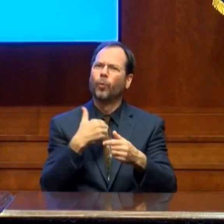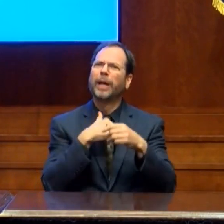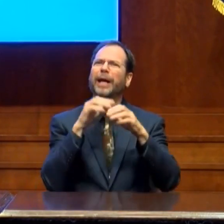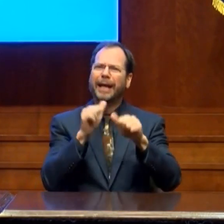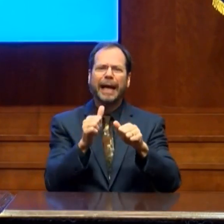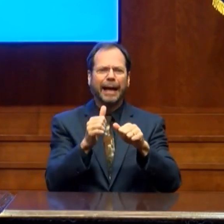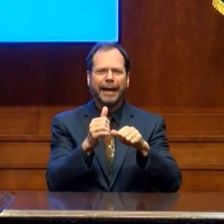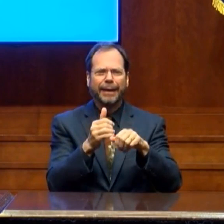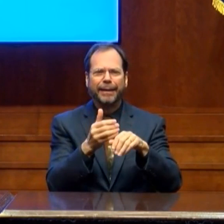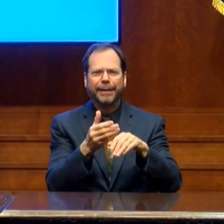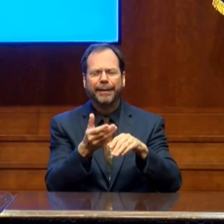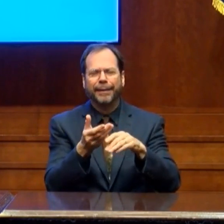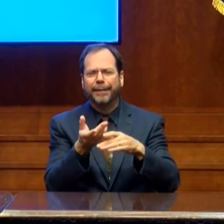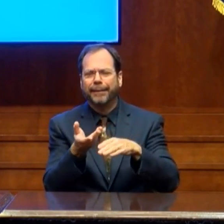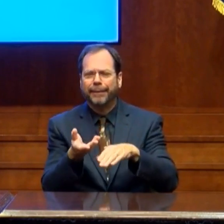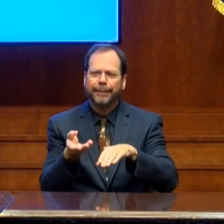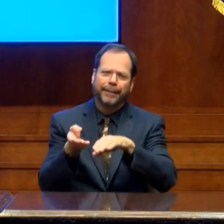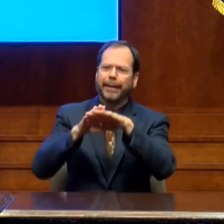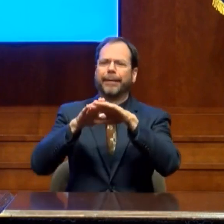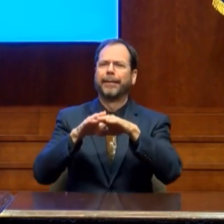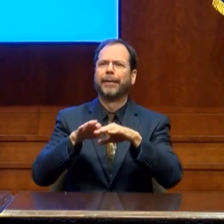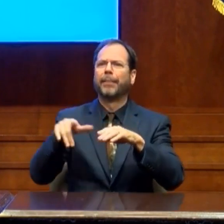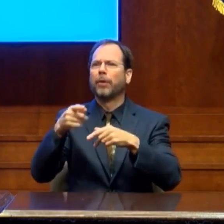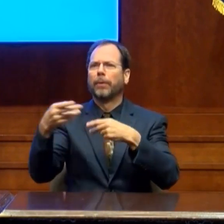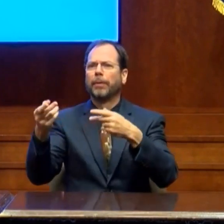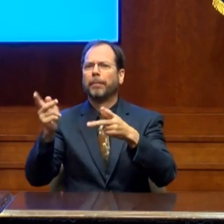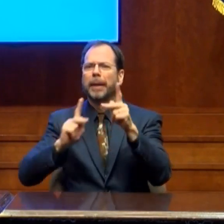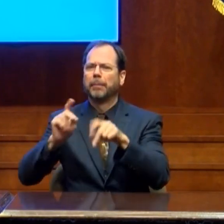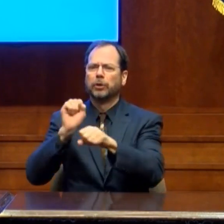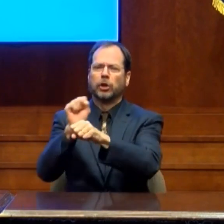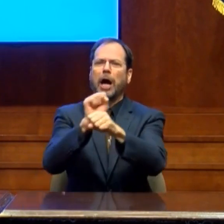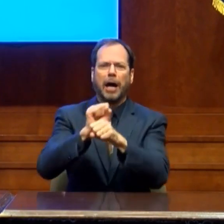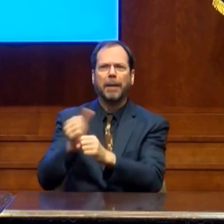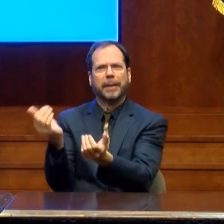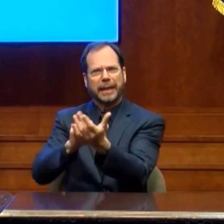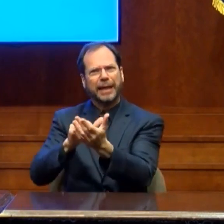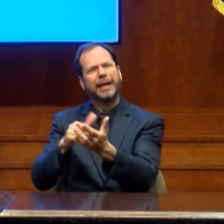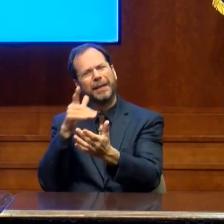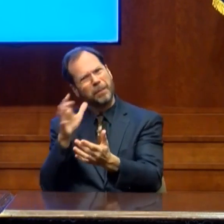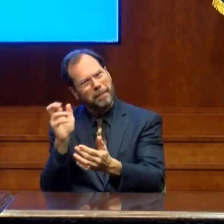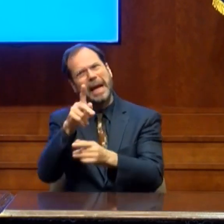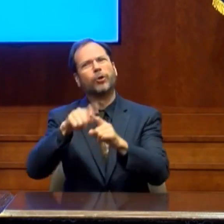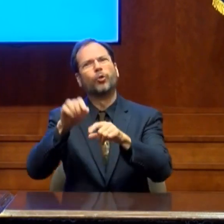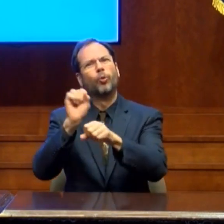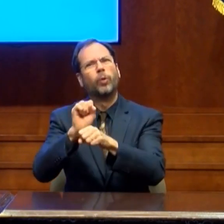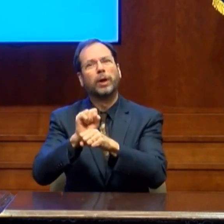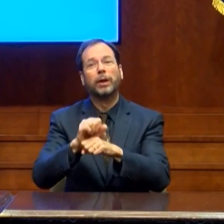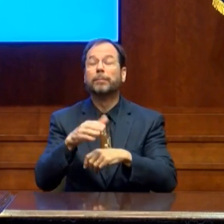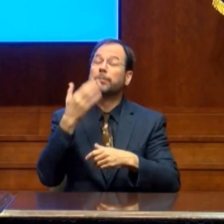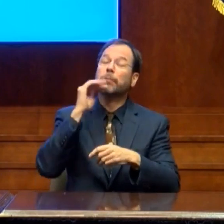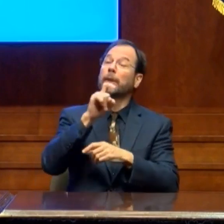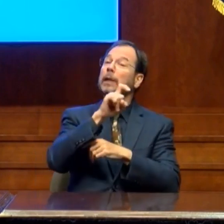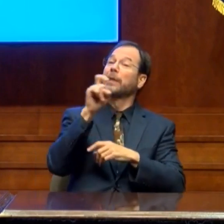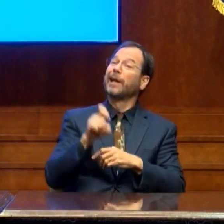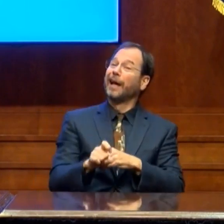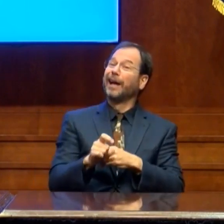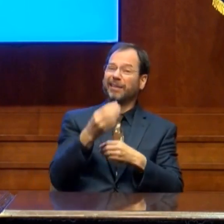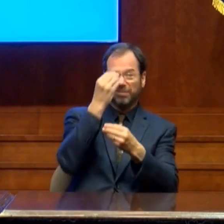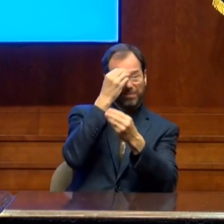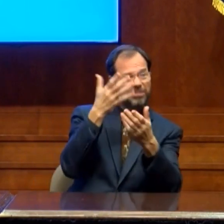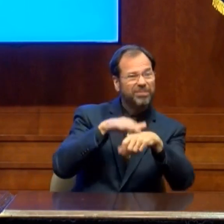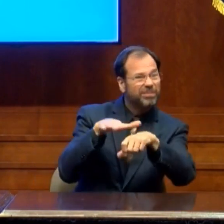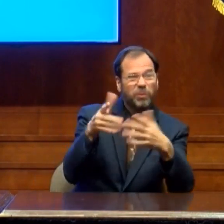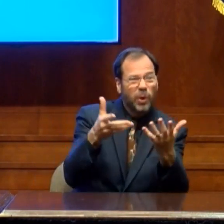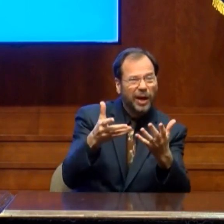Expand and restore the livelihoods that Texans want to have by helping them return to work. You know, one thing about Texans, they